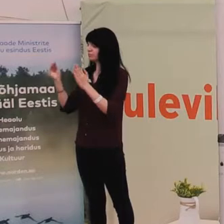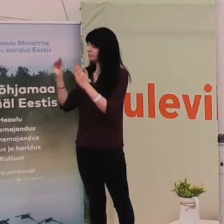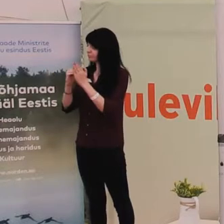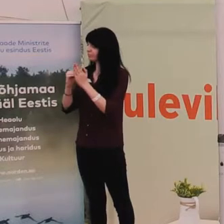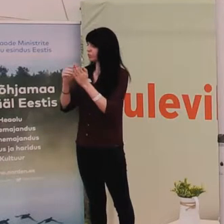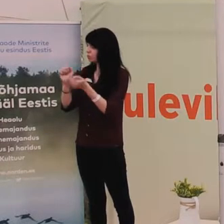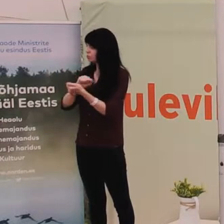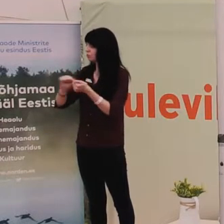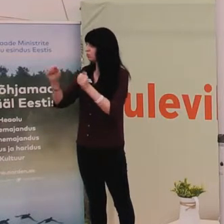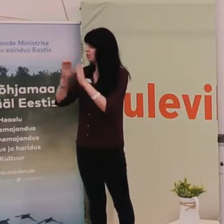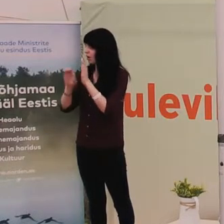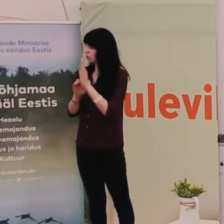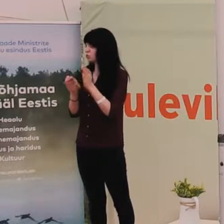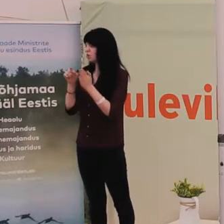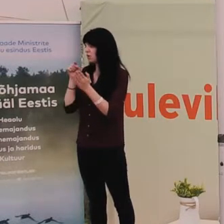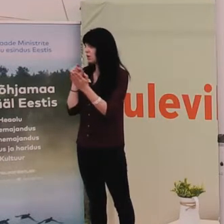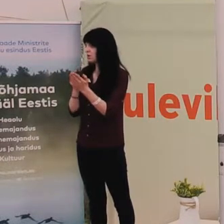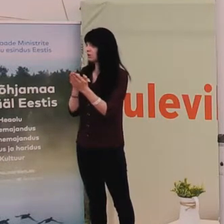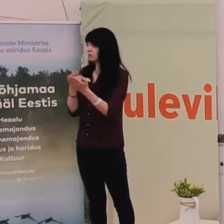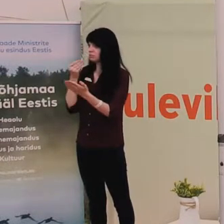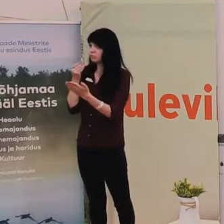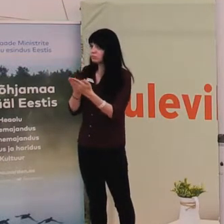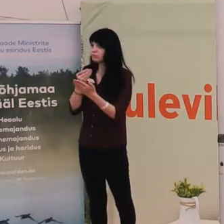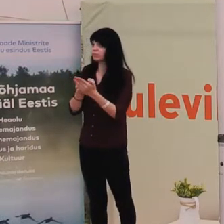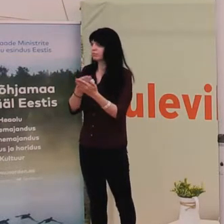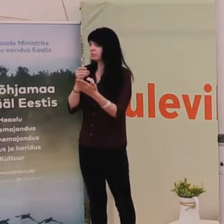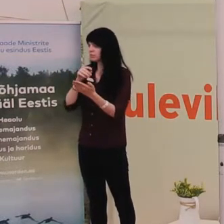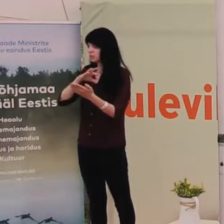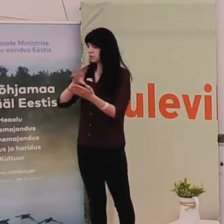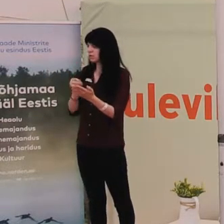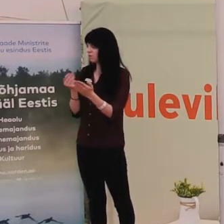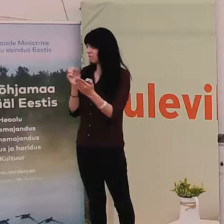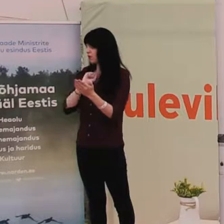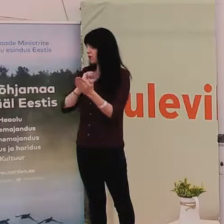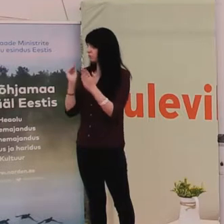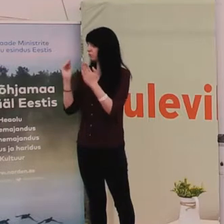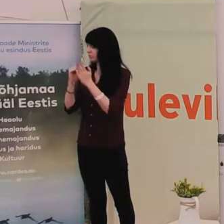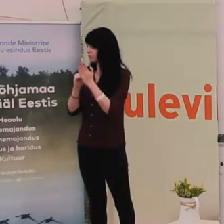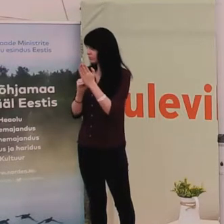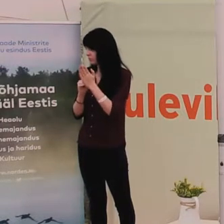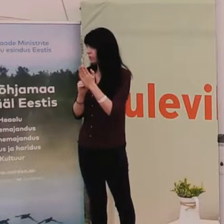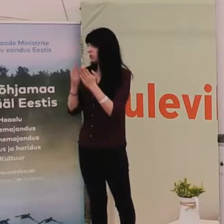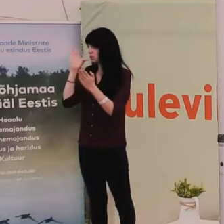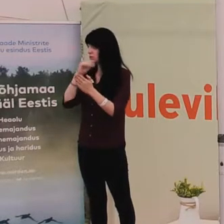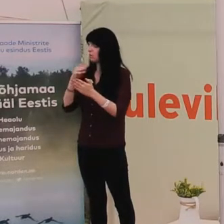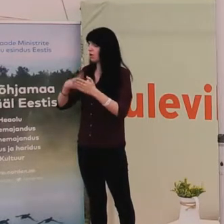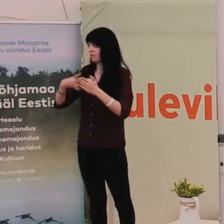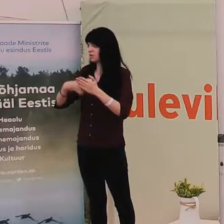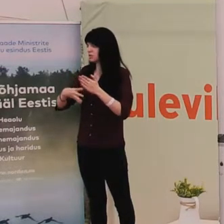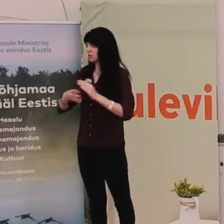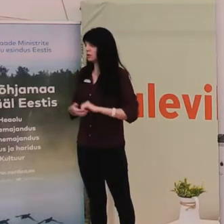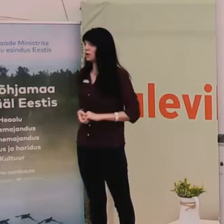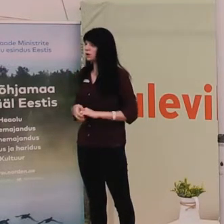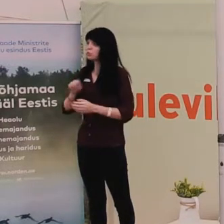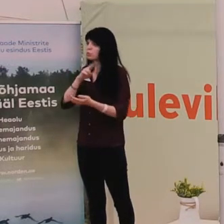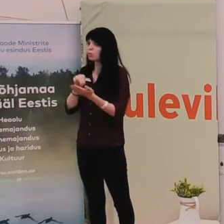of pricing the environmental goods and services correctly, so we could really take them into account. Of course, there's a lot of